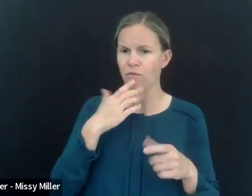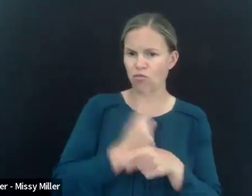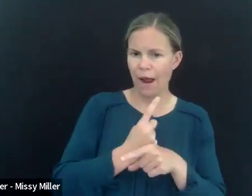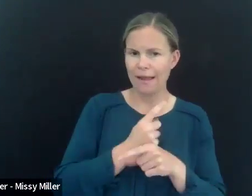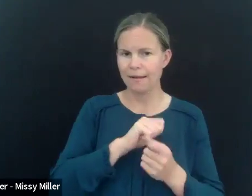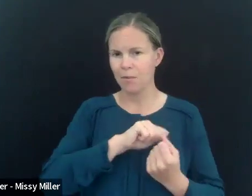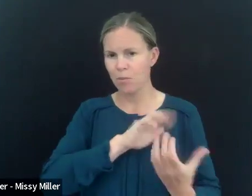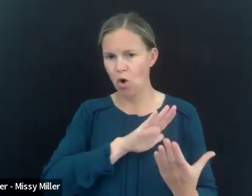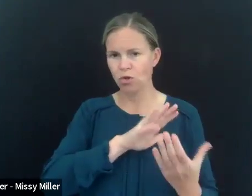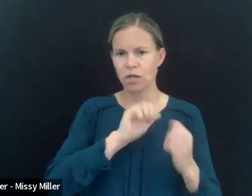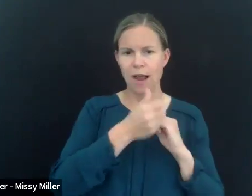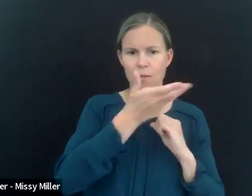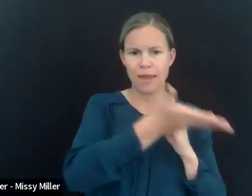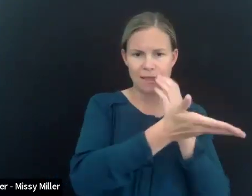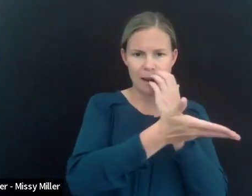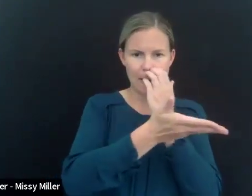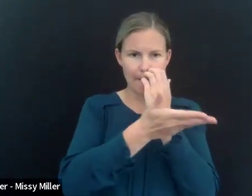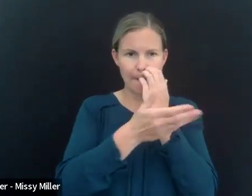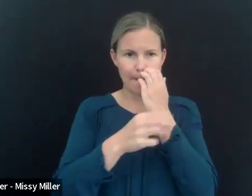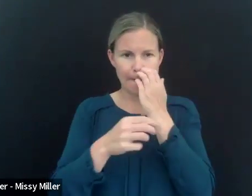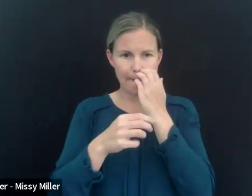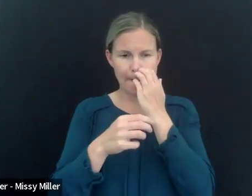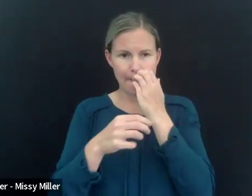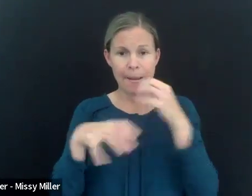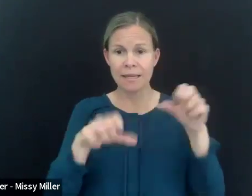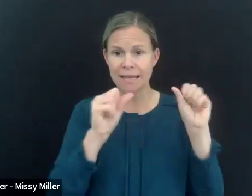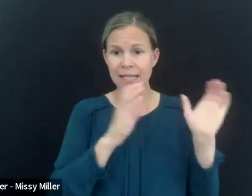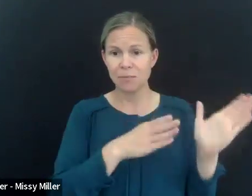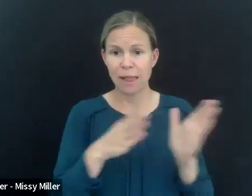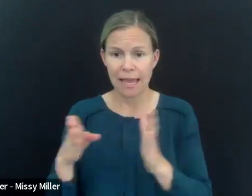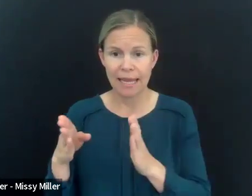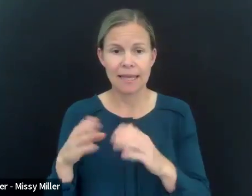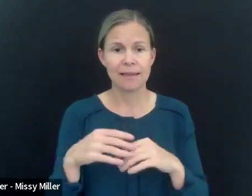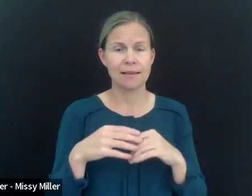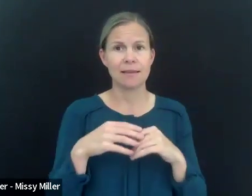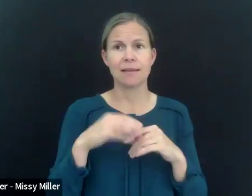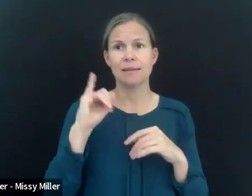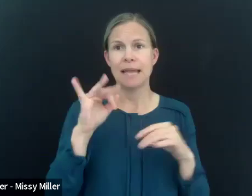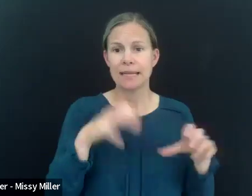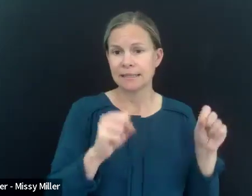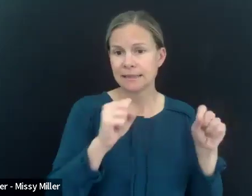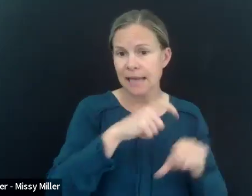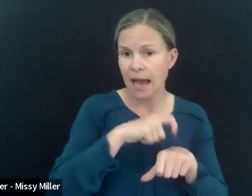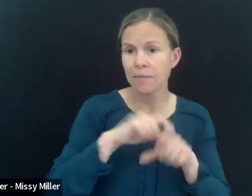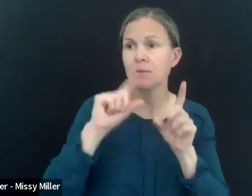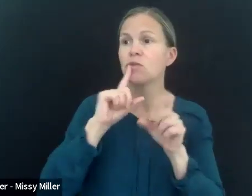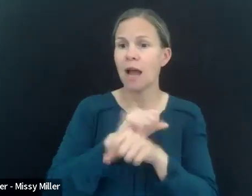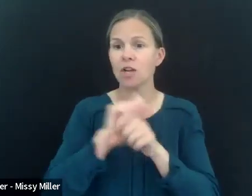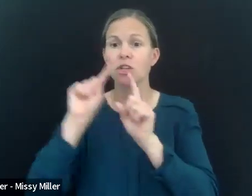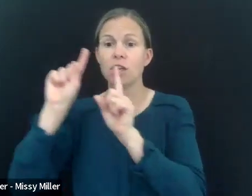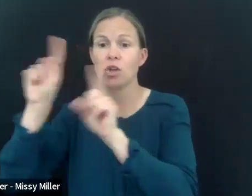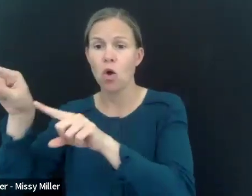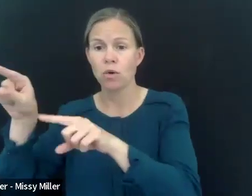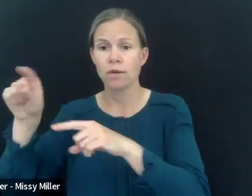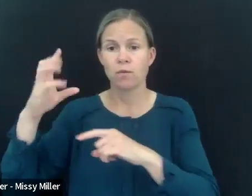there. That does take planning. It does, take folks like, who have the time to be at the Capitol, to look at your state list and see